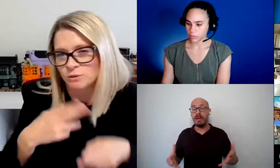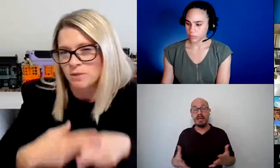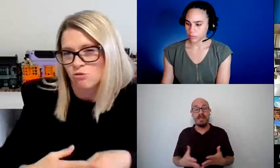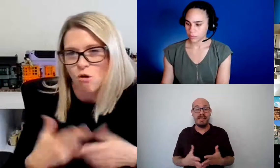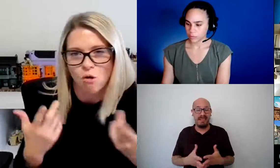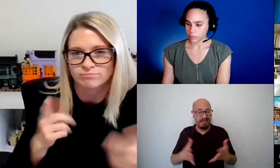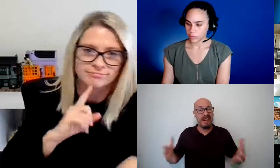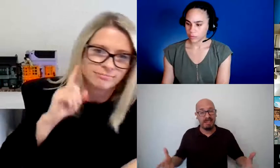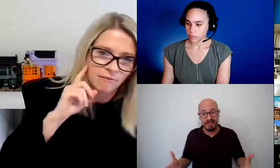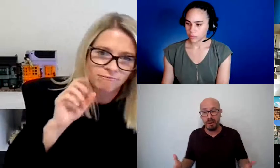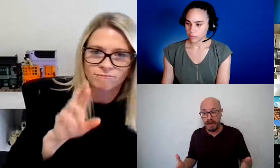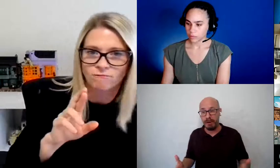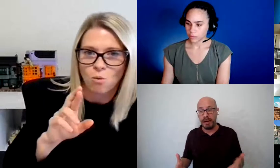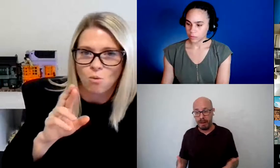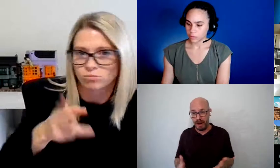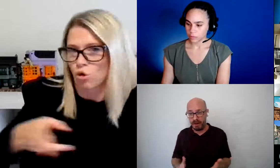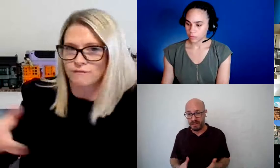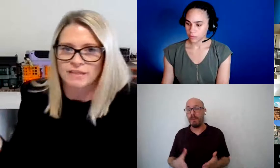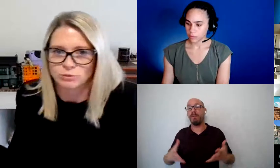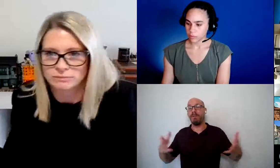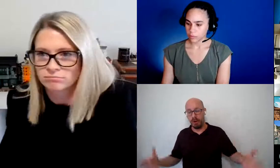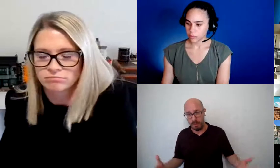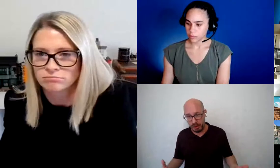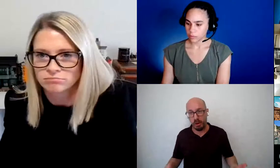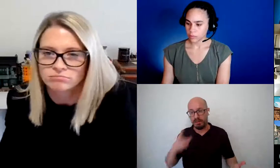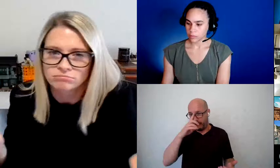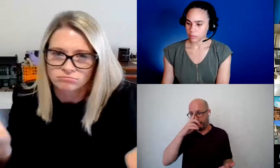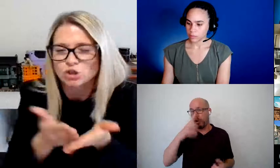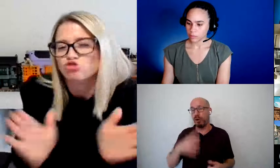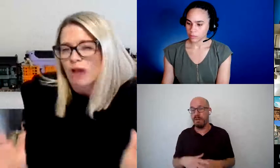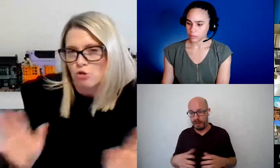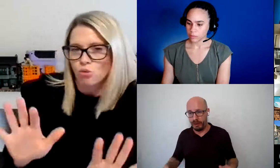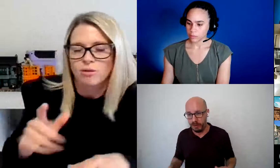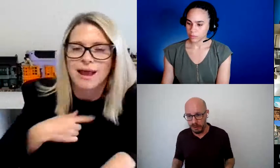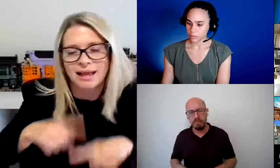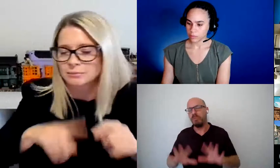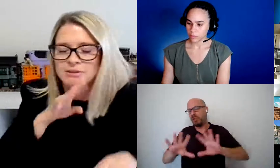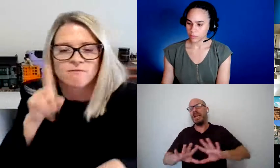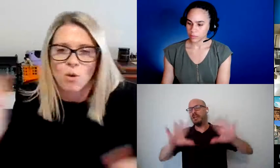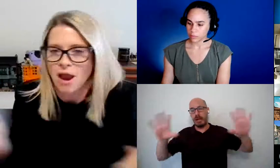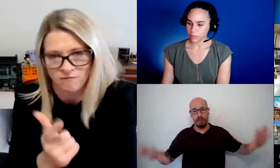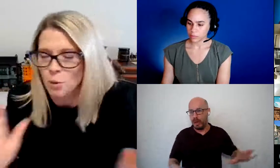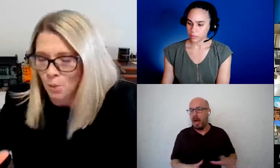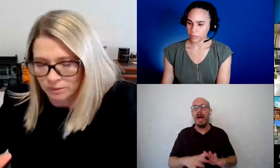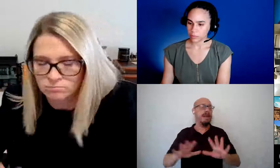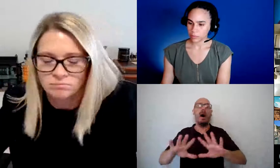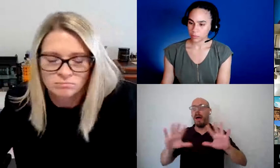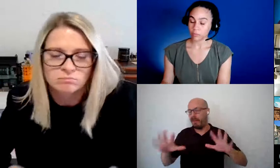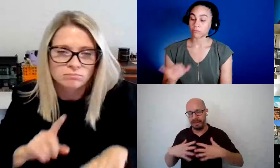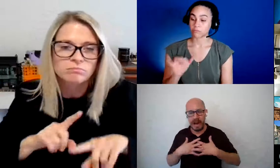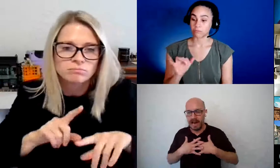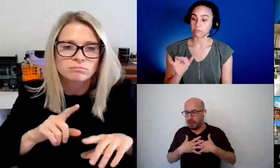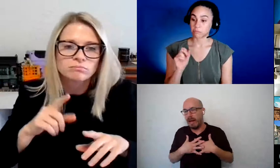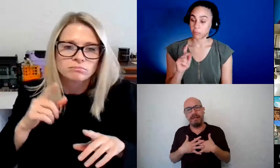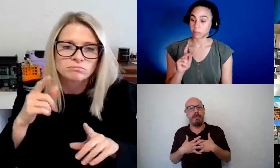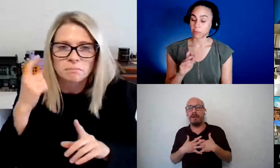community dislikes the term hearing impaired. They would prefer to be called deaf or hard of hearing in general. And now, obviously, I do not